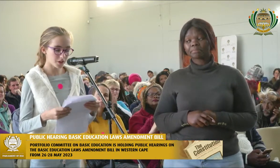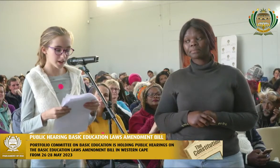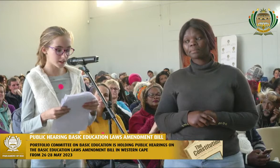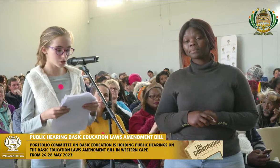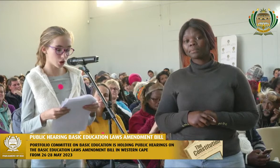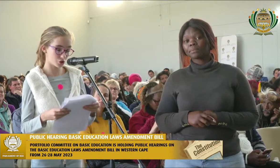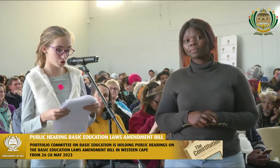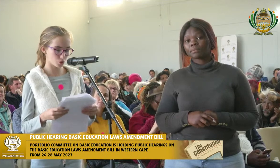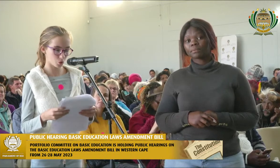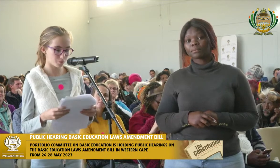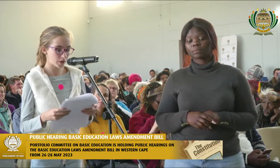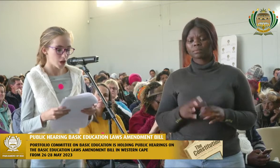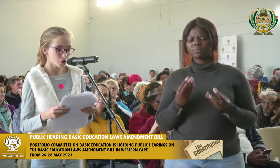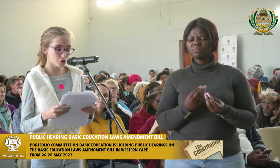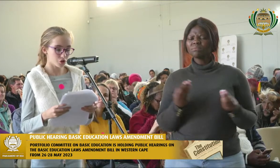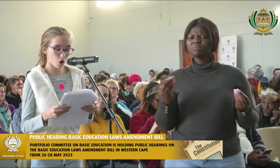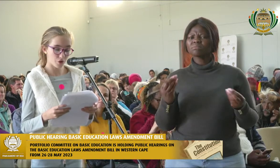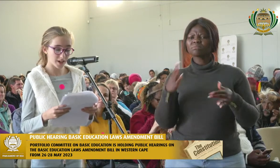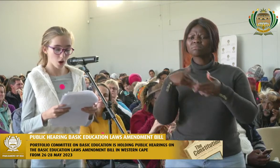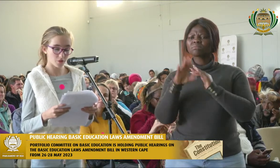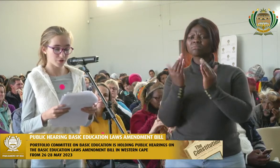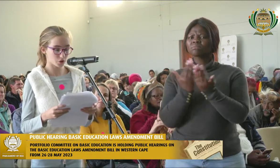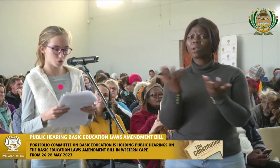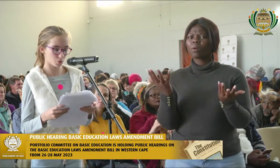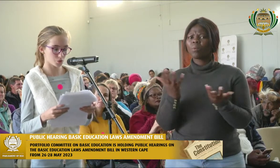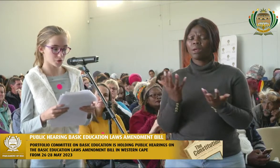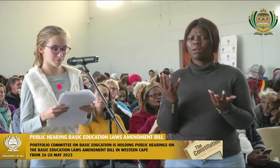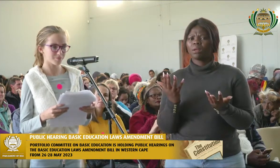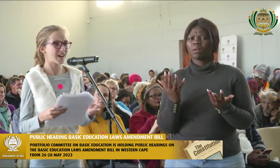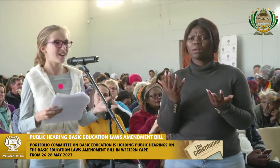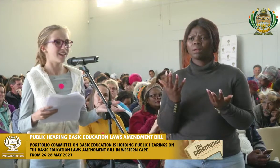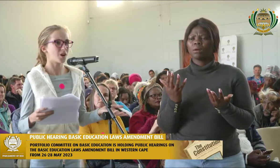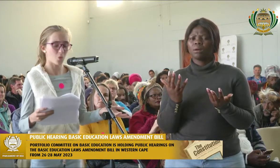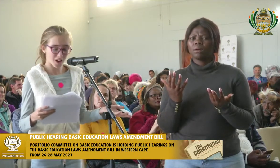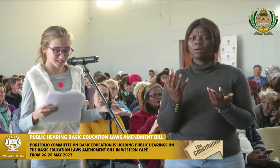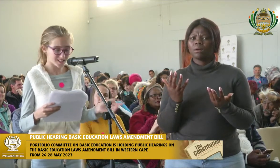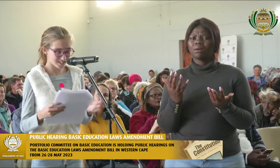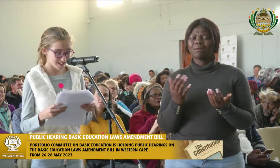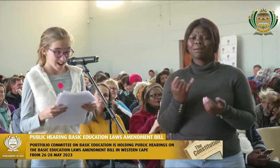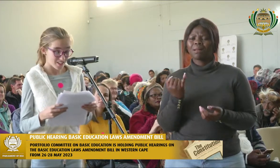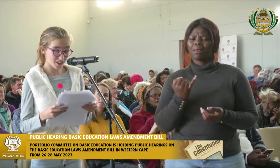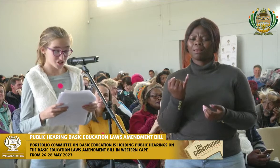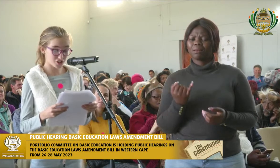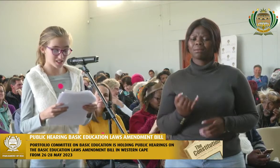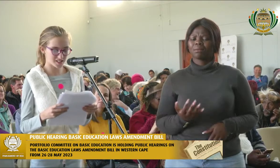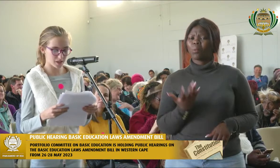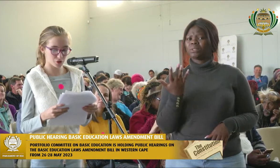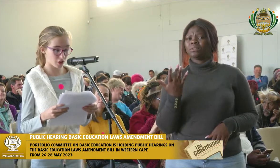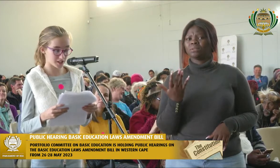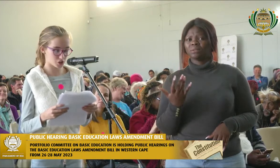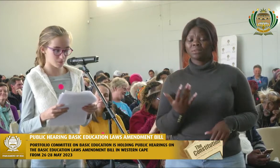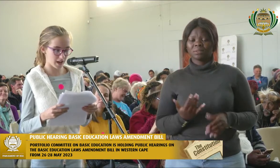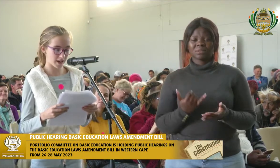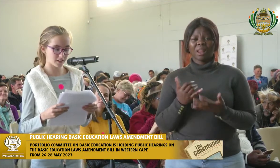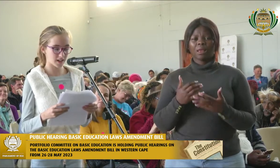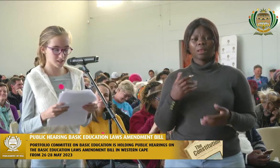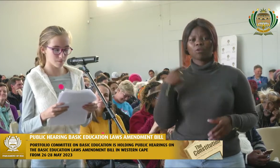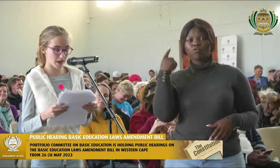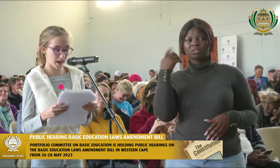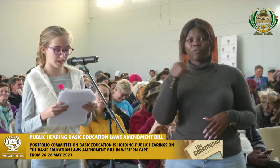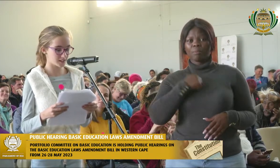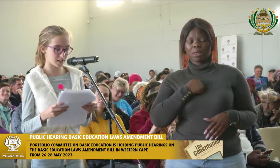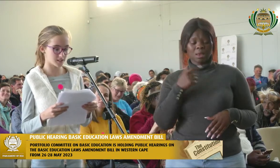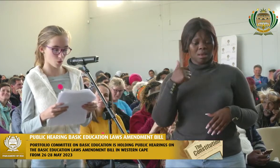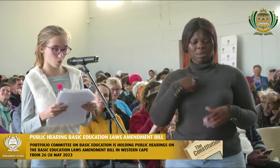Where will the kids go to school? To the already overfull schools. Like what? This just seems crazy to me, and it